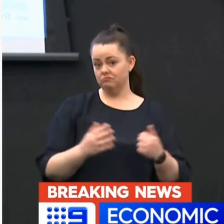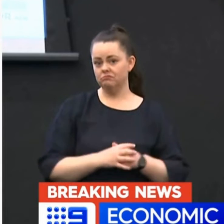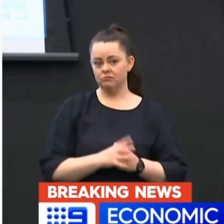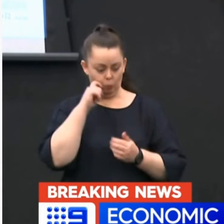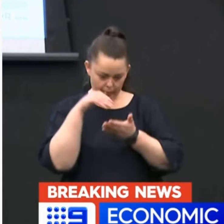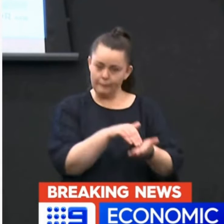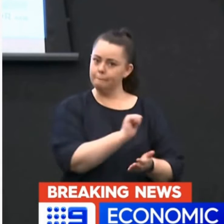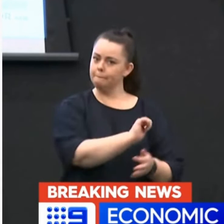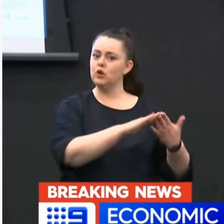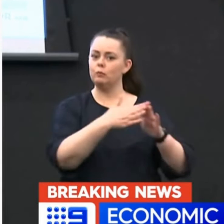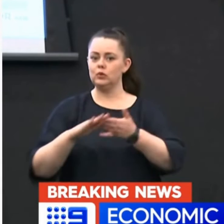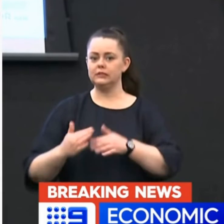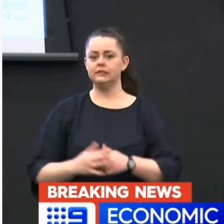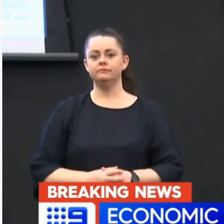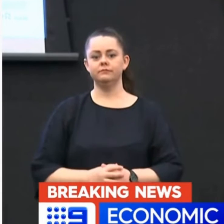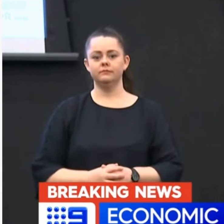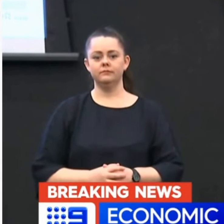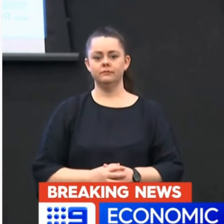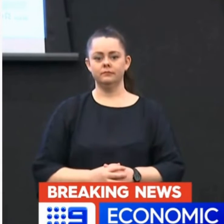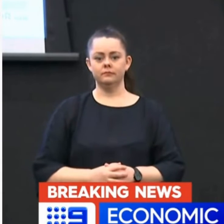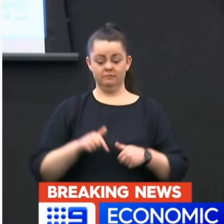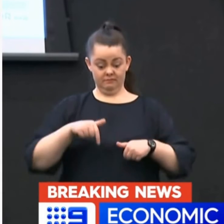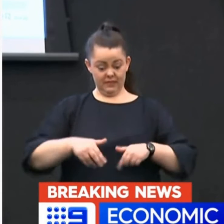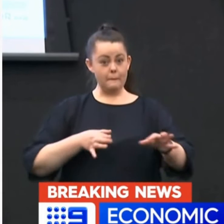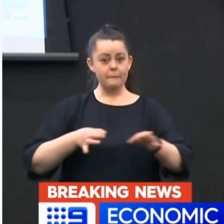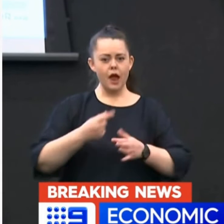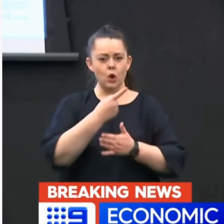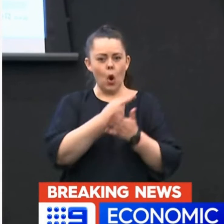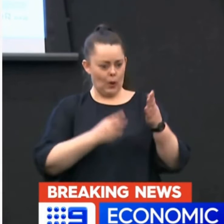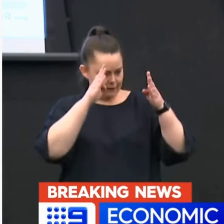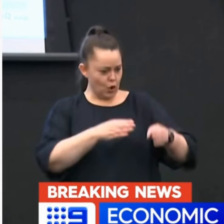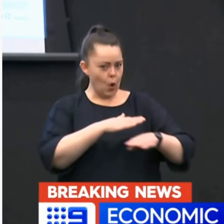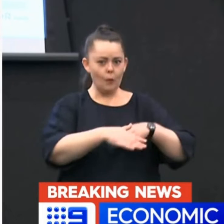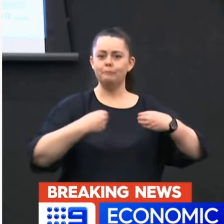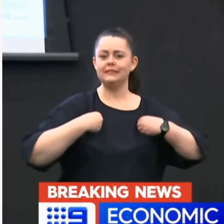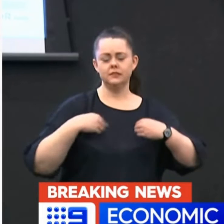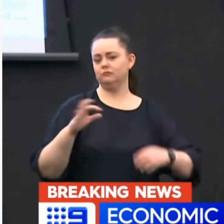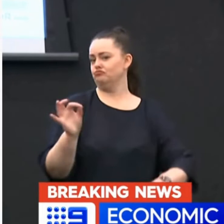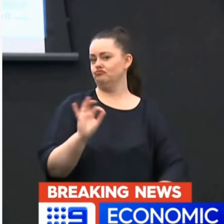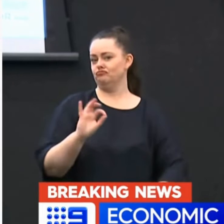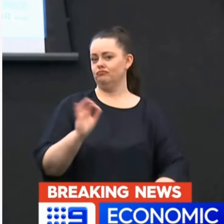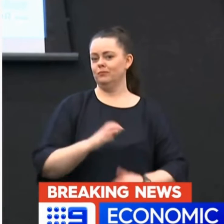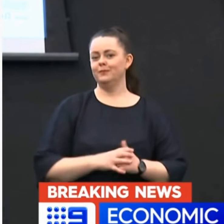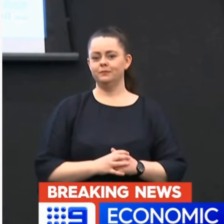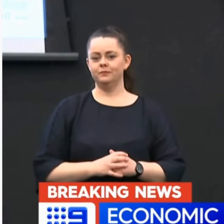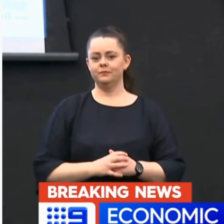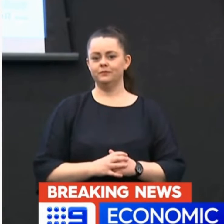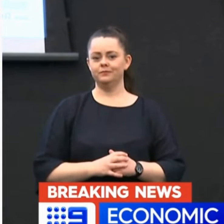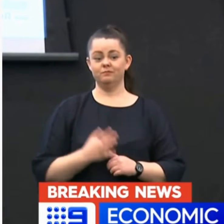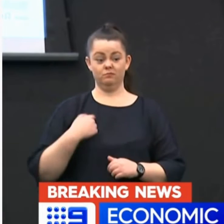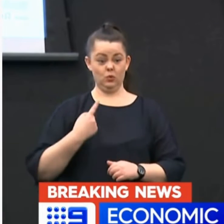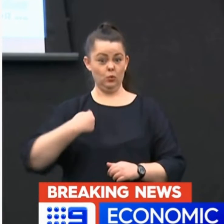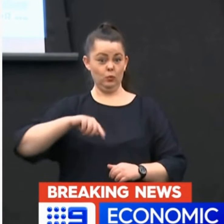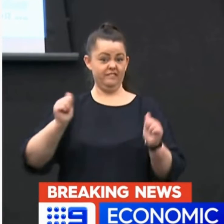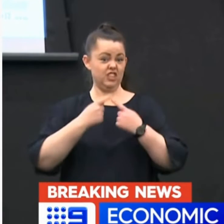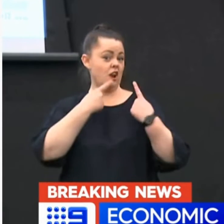this plan, it's not just support for businesses. You've seen over the course of this period of time record investments right across